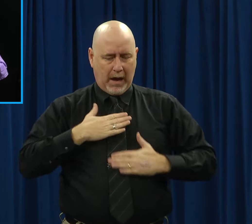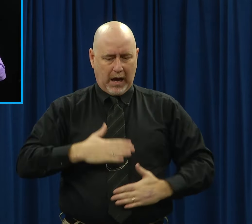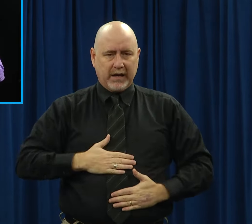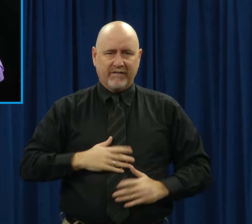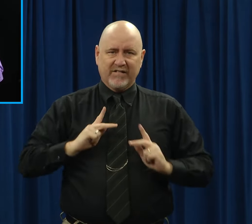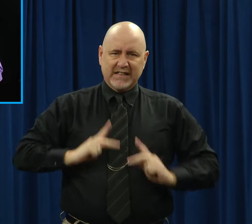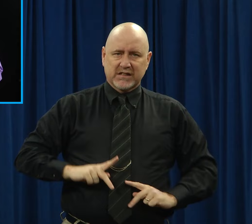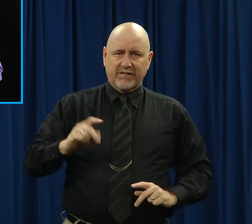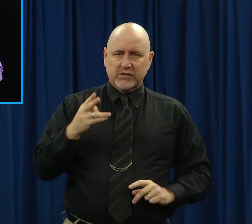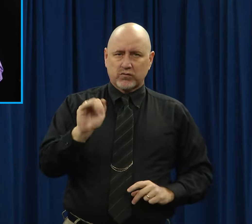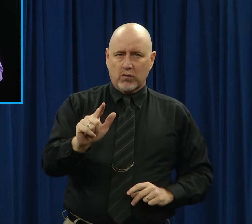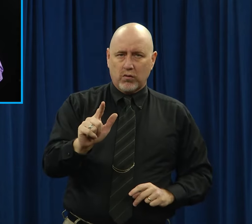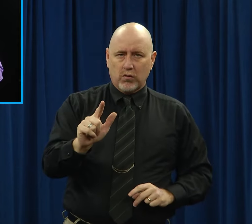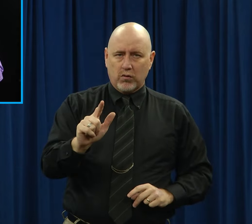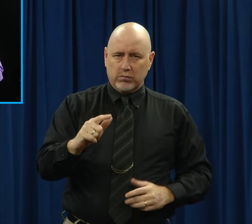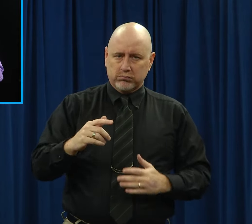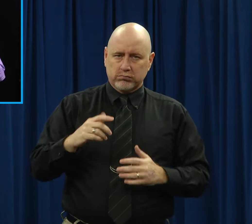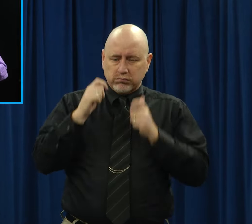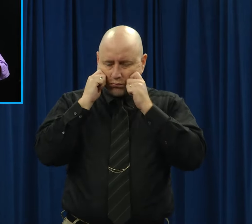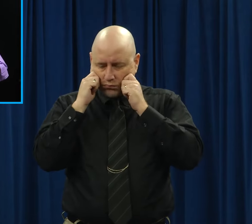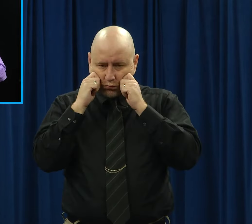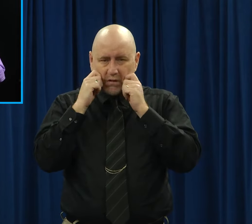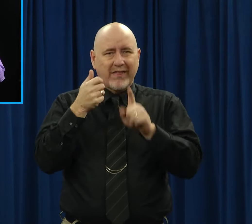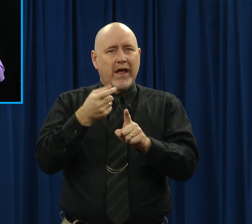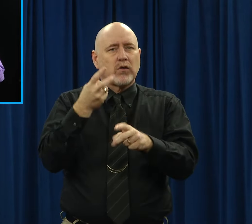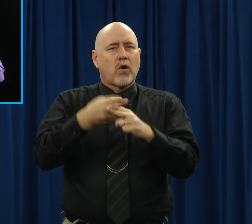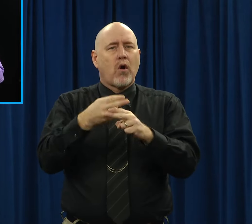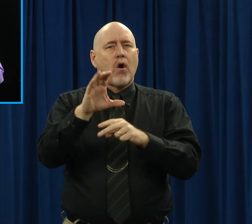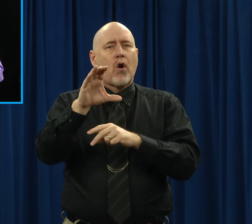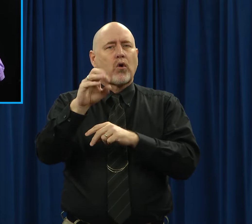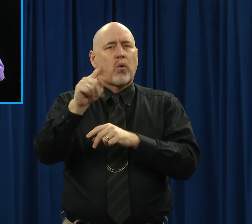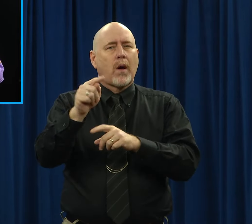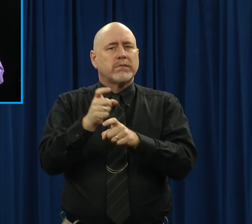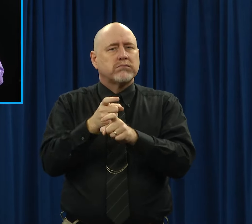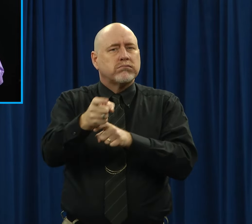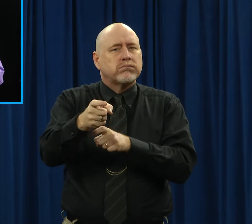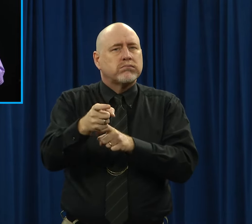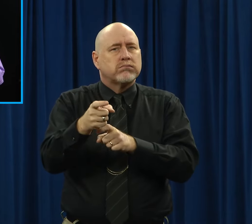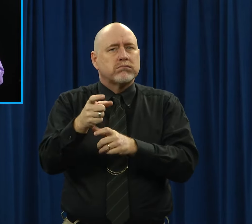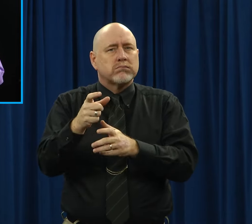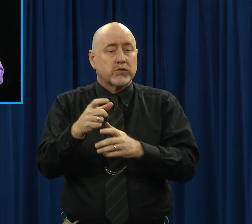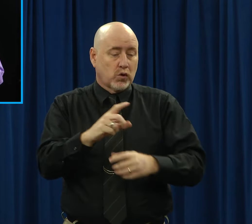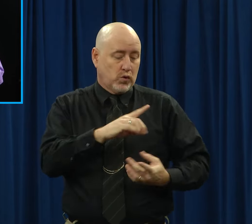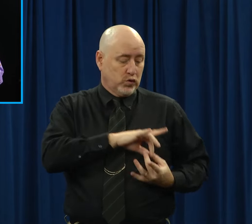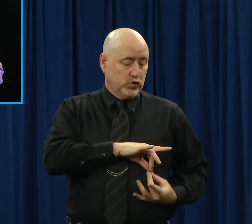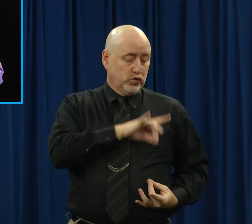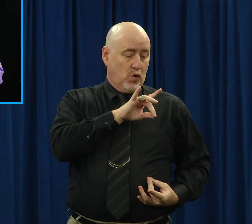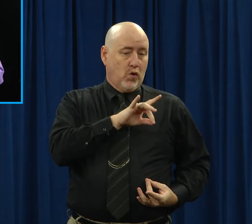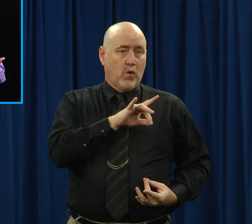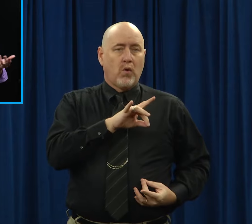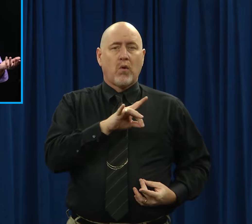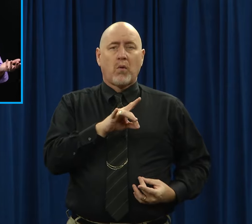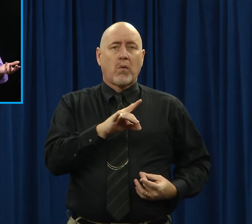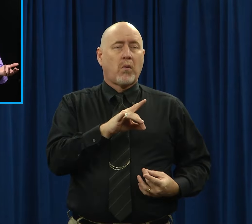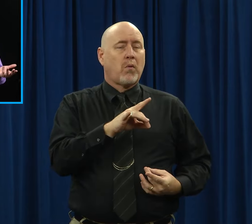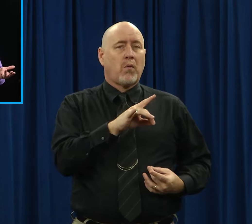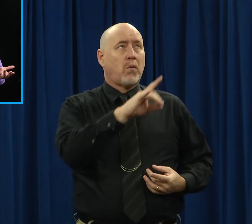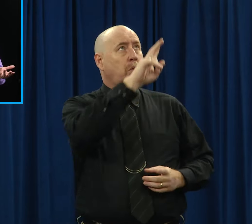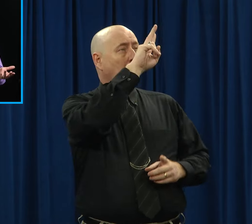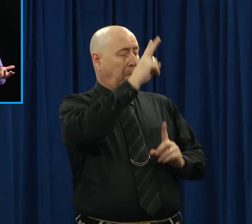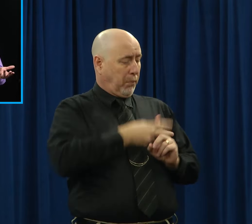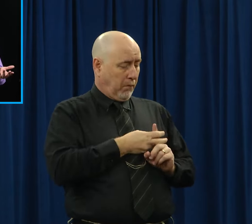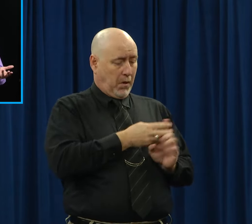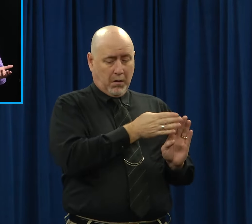our physical body and refers to the physical body as corruptible. And so our soul, for the 70 or